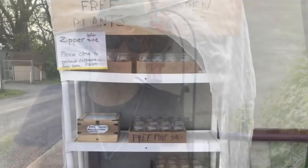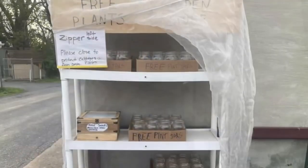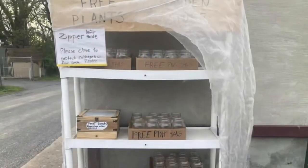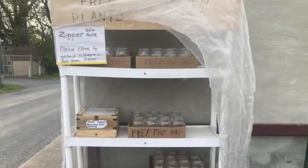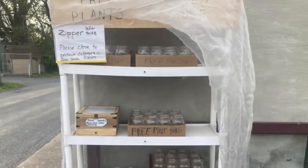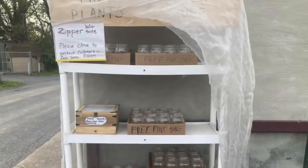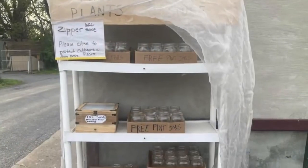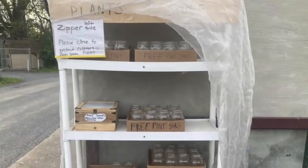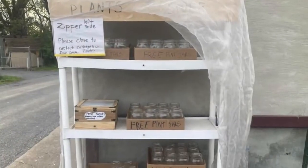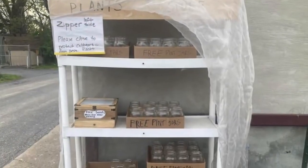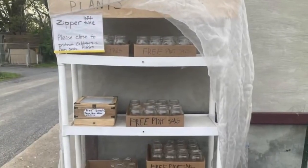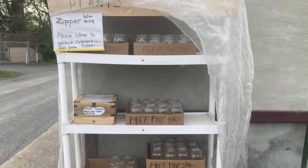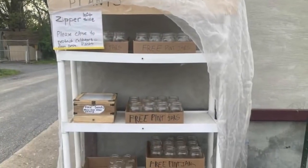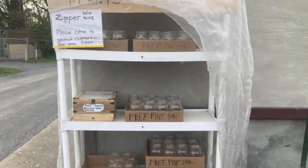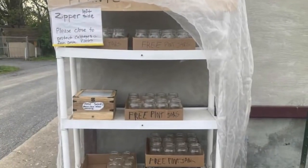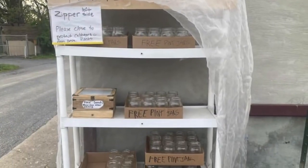up behind the garage.